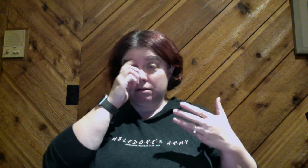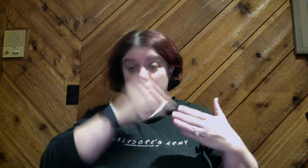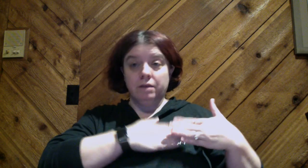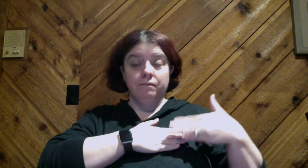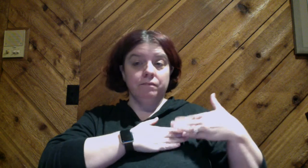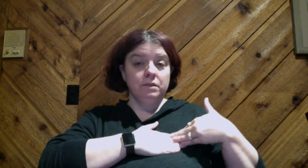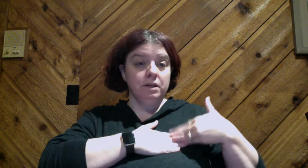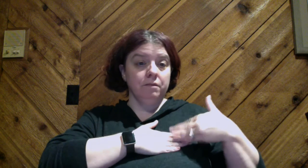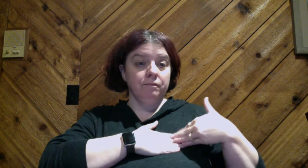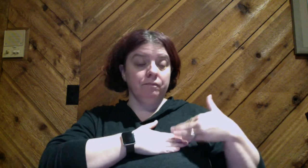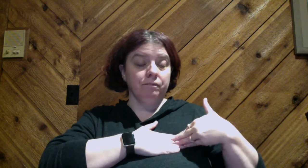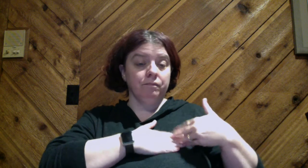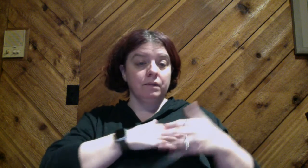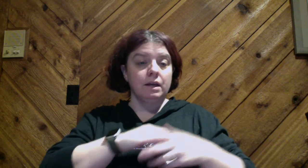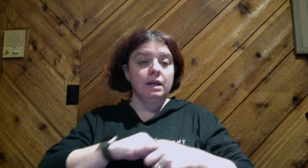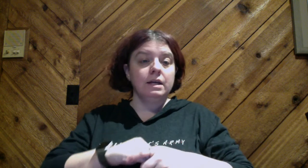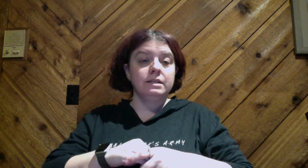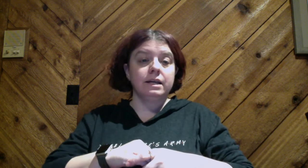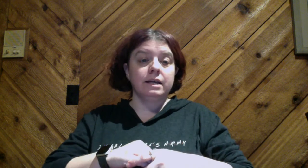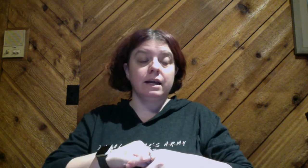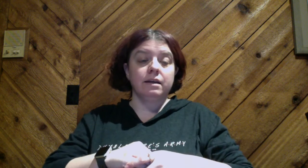Sorry. Dear. Dedicated.